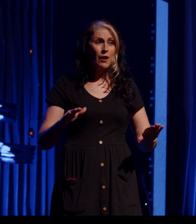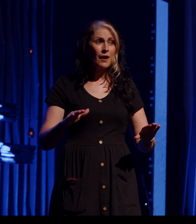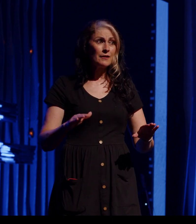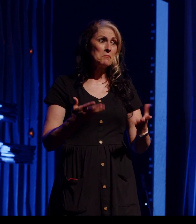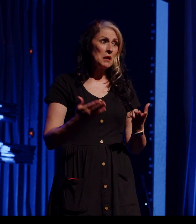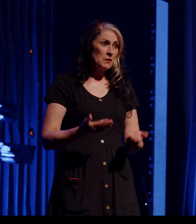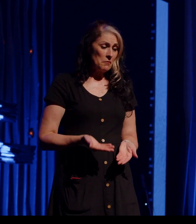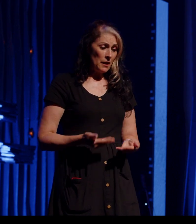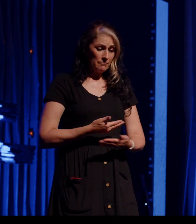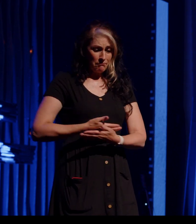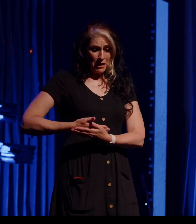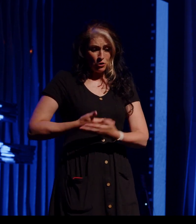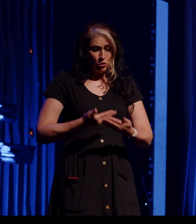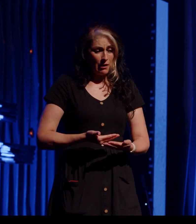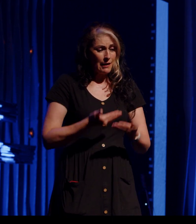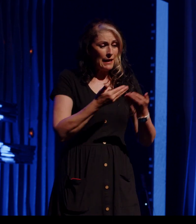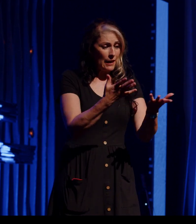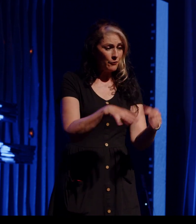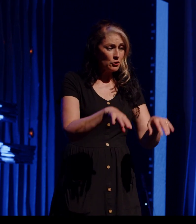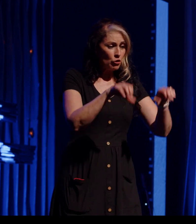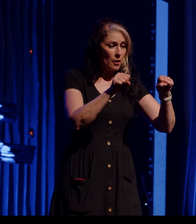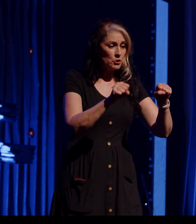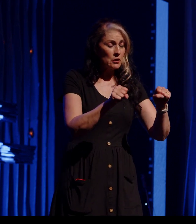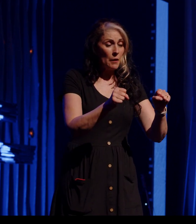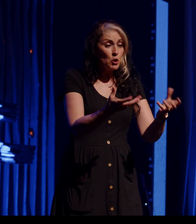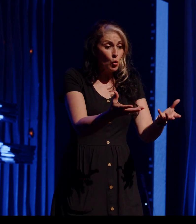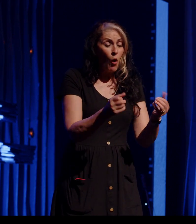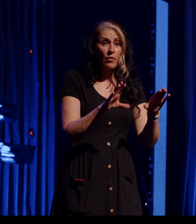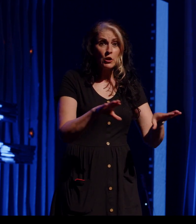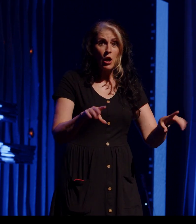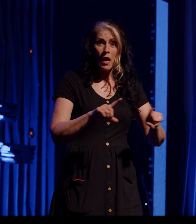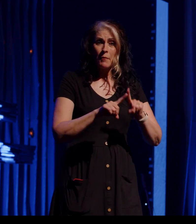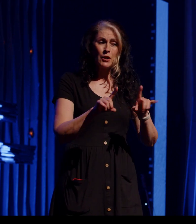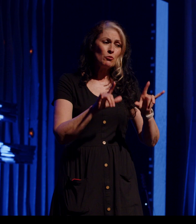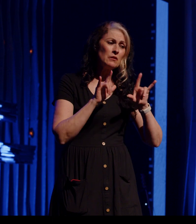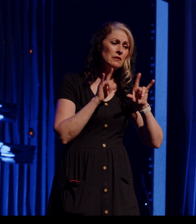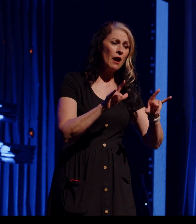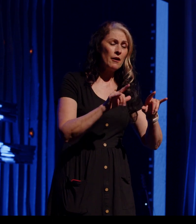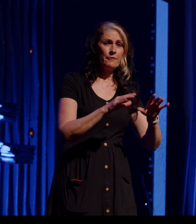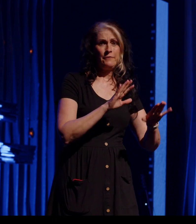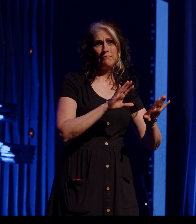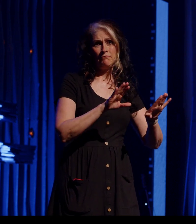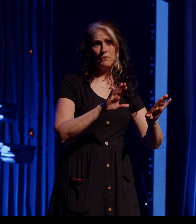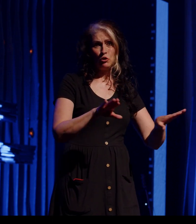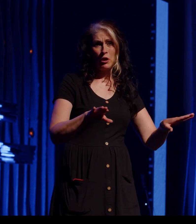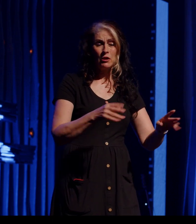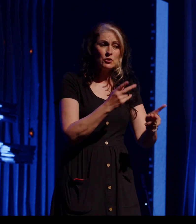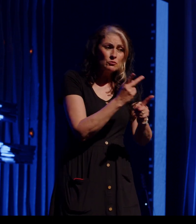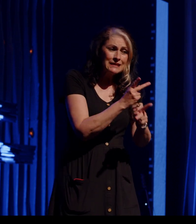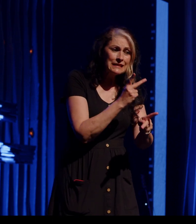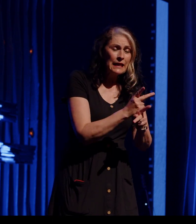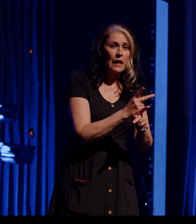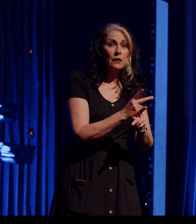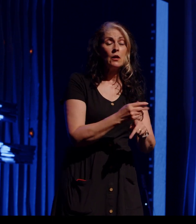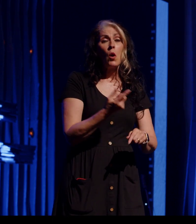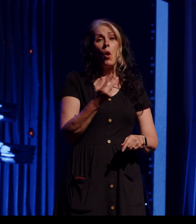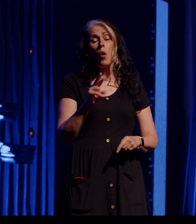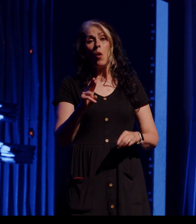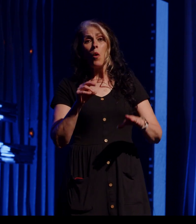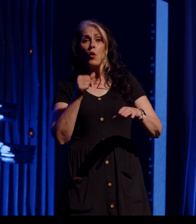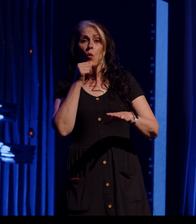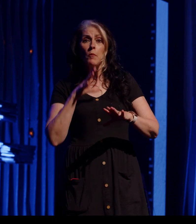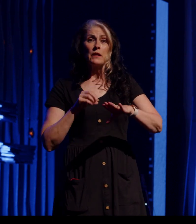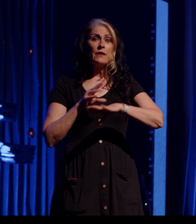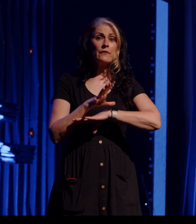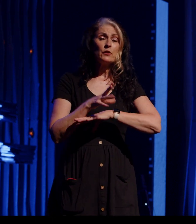child up for adoption, not because you didn't want the child. You love the child and care for the child. Some of you women of influence